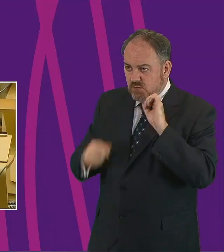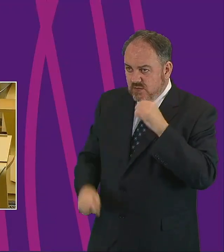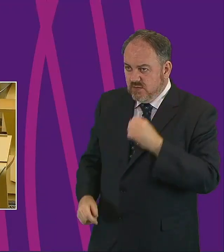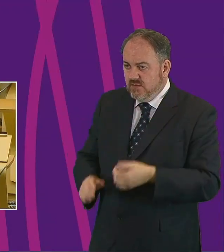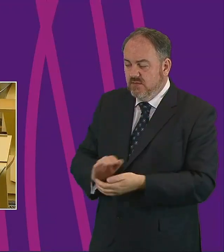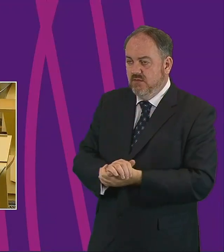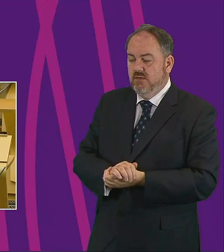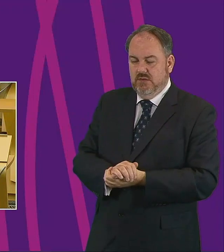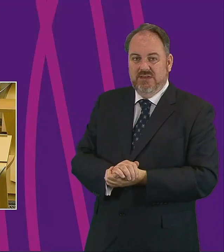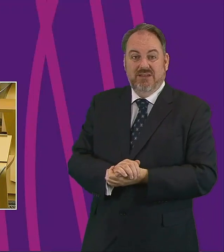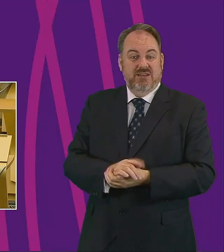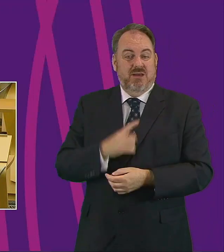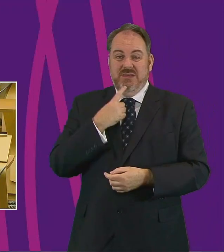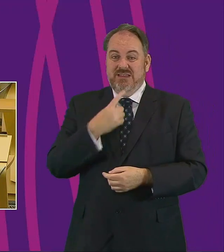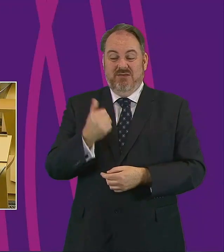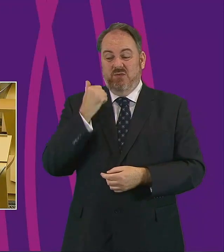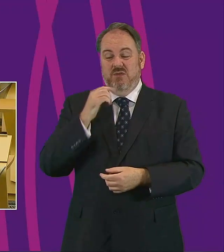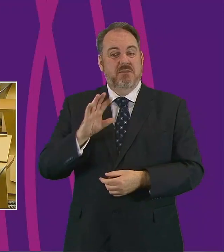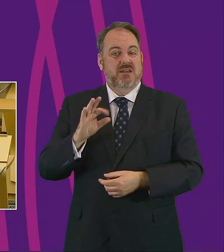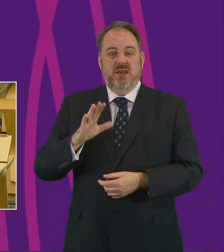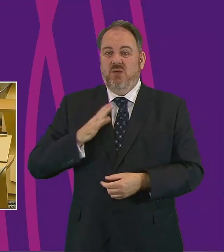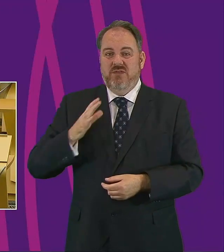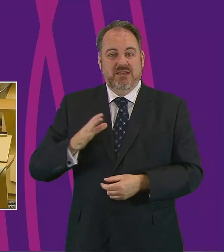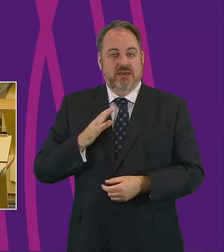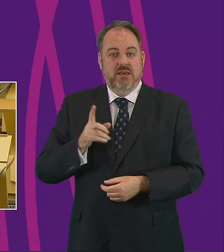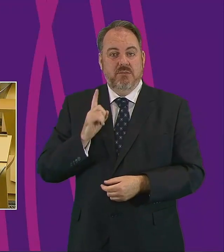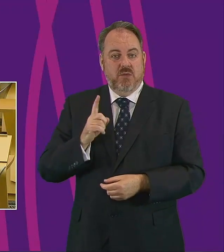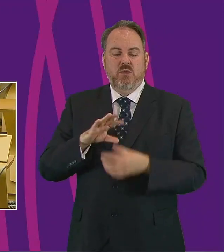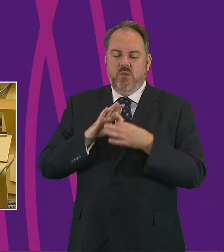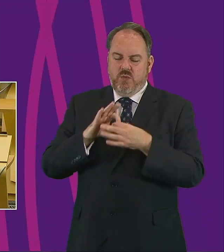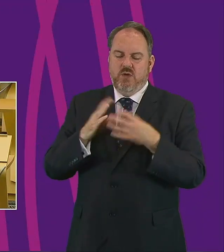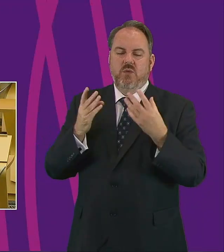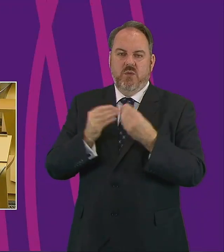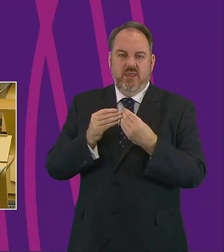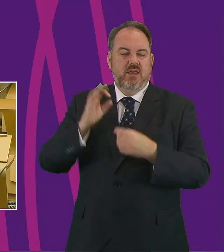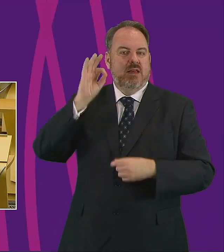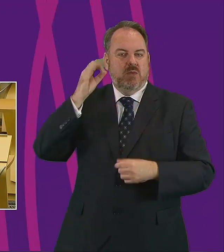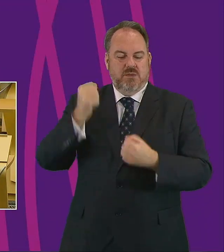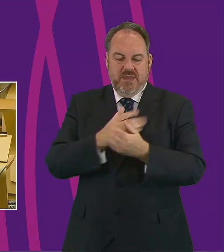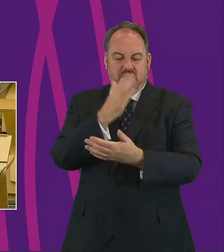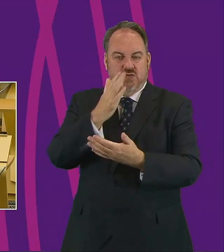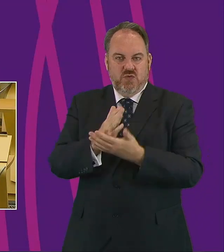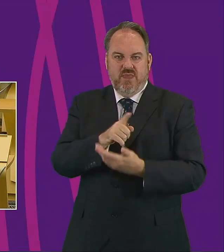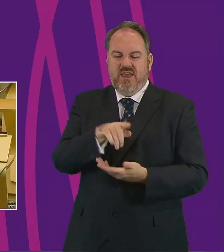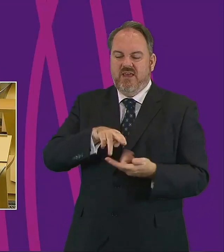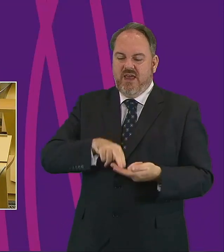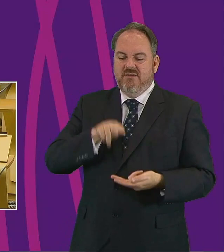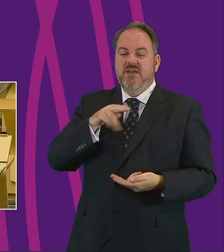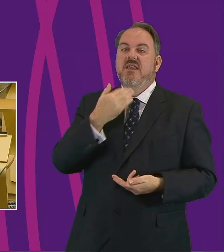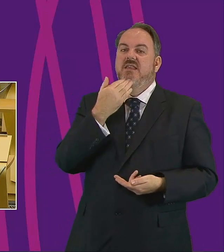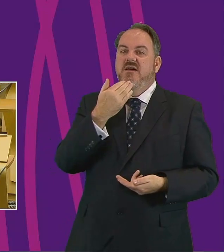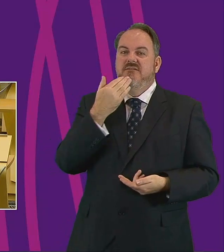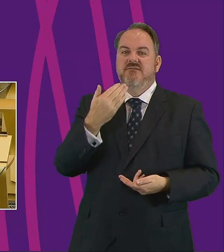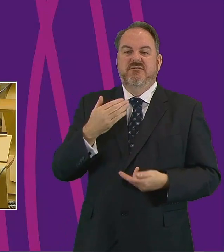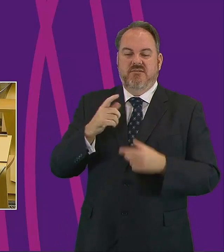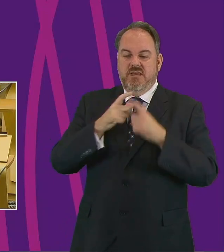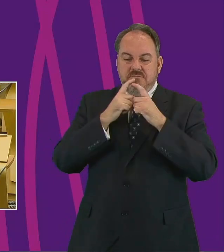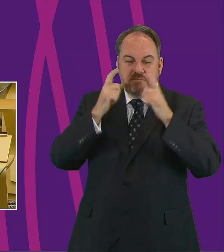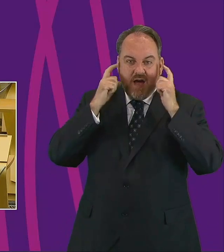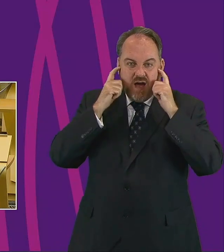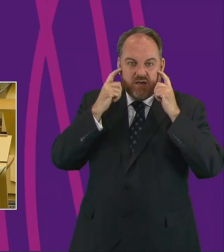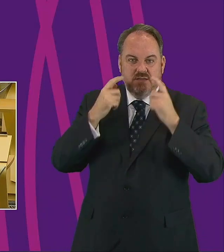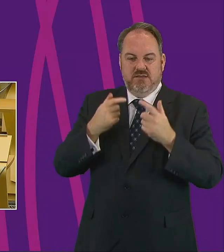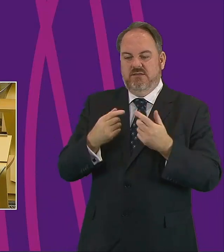think on Monday, and I said again yesterday, that we would work with councils to make sure that schools have supplies of face coverings for young people should they need it. Of